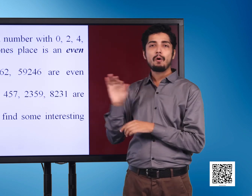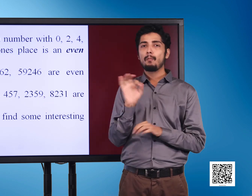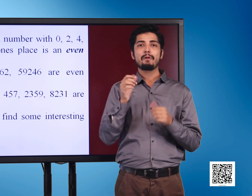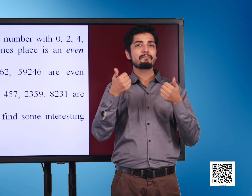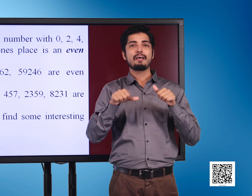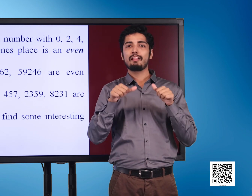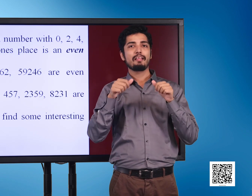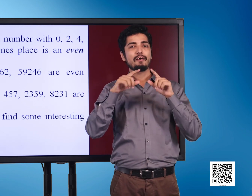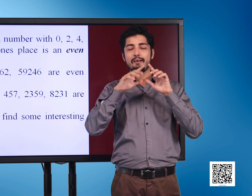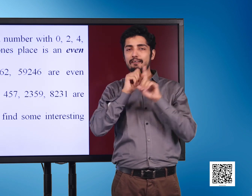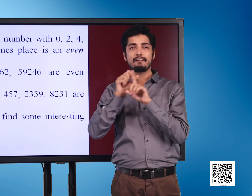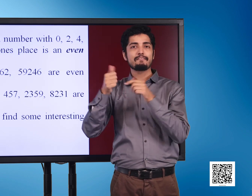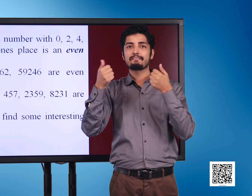8,231 are all odd.